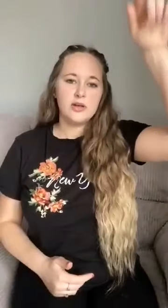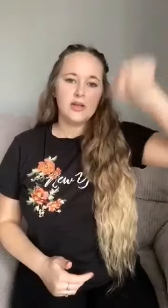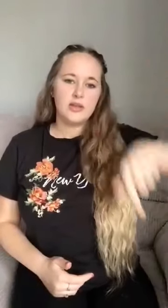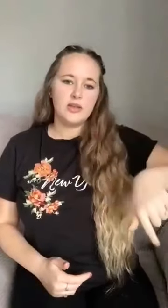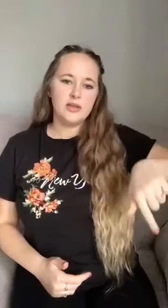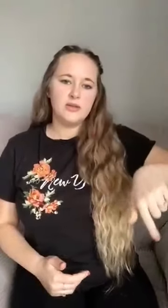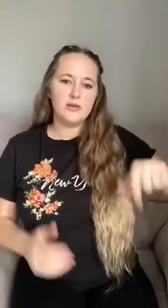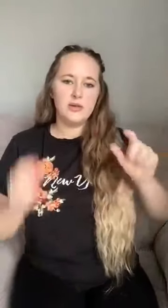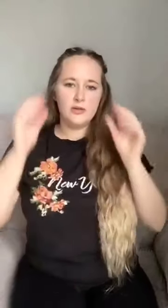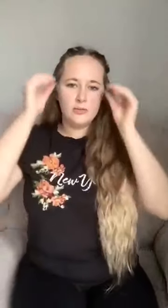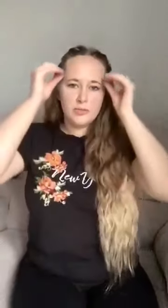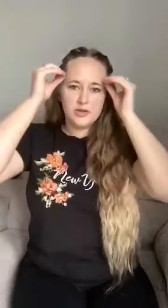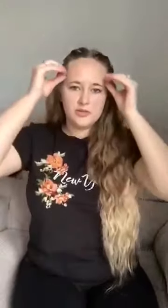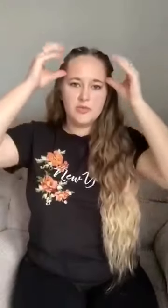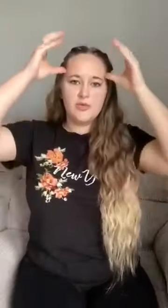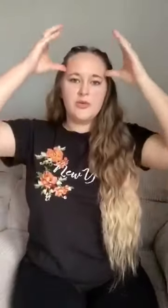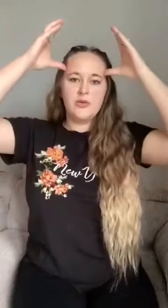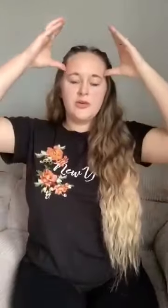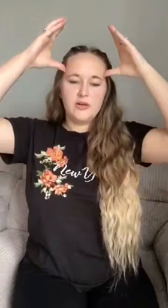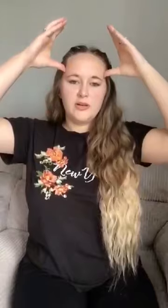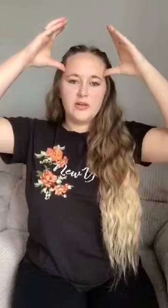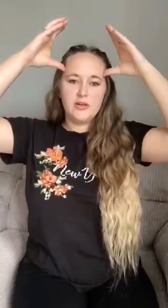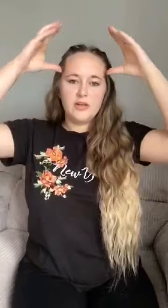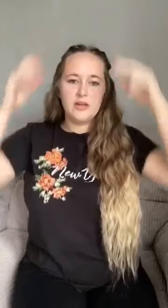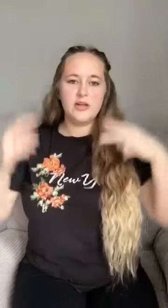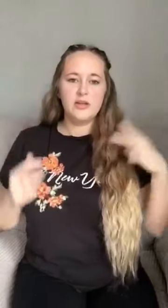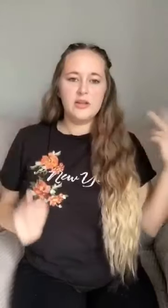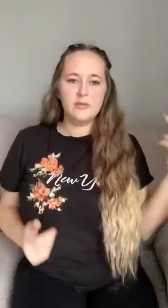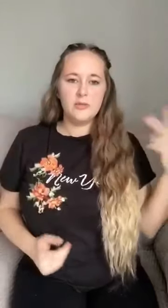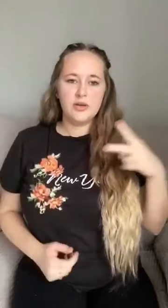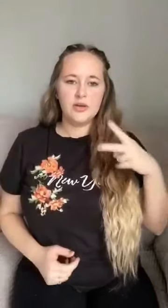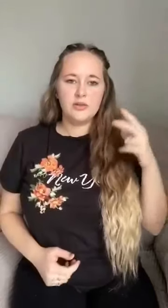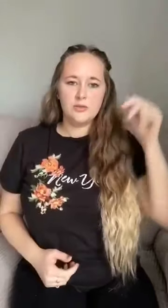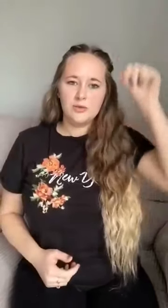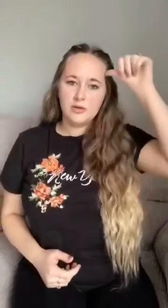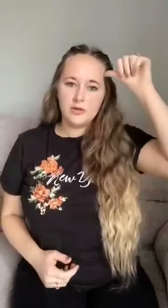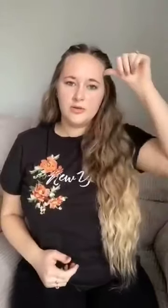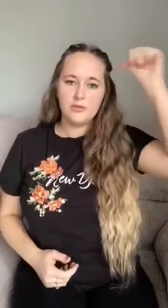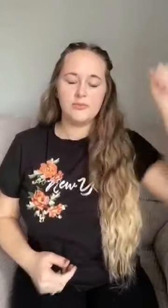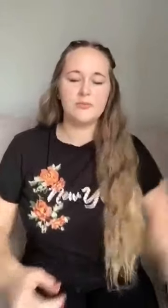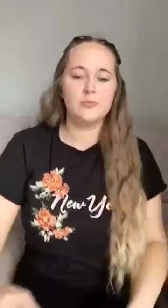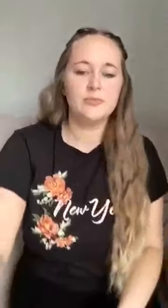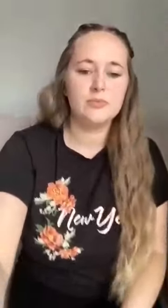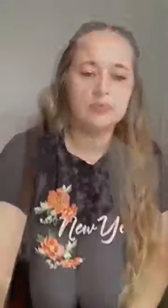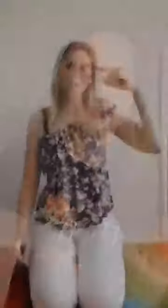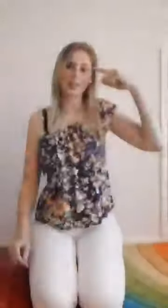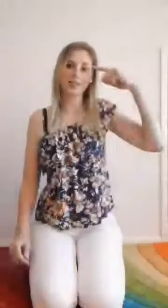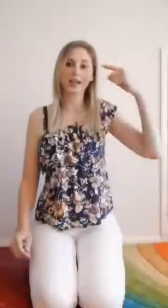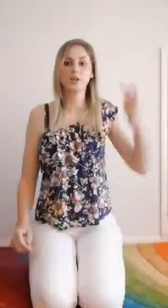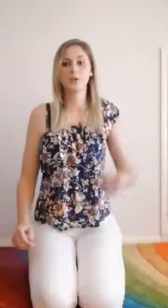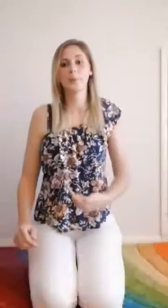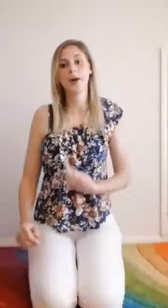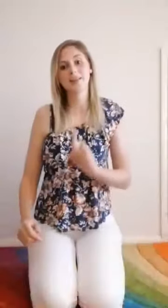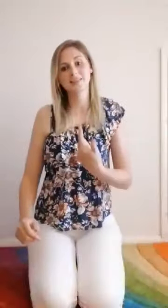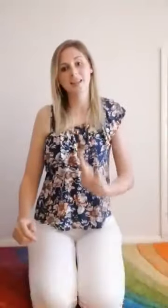They'll learn much more Than we'll know And I think to